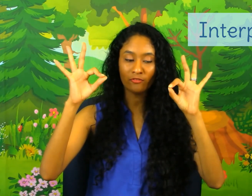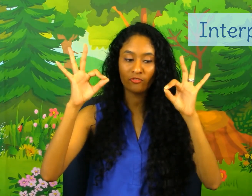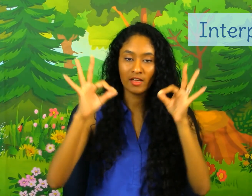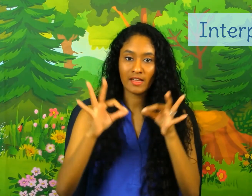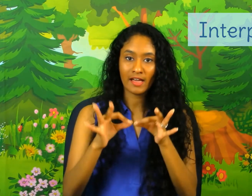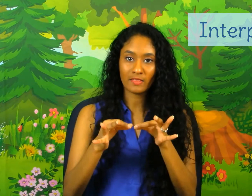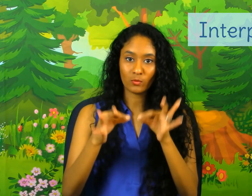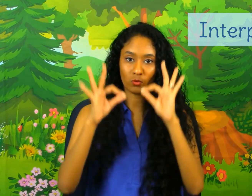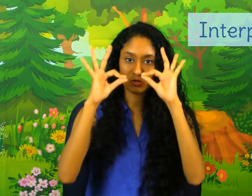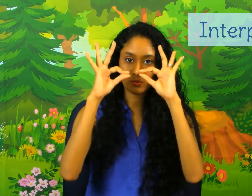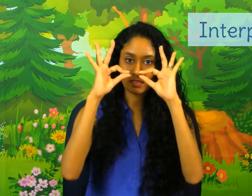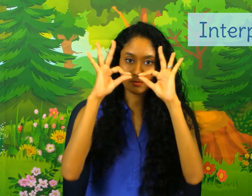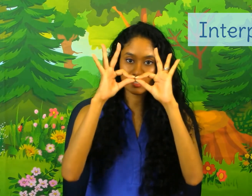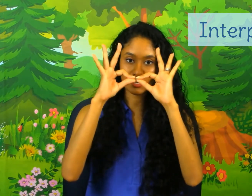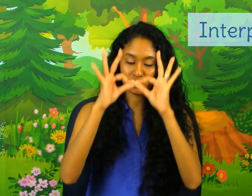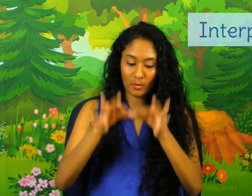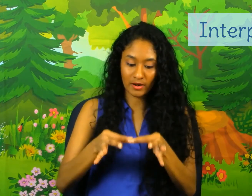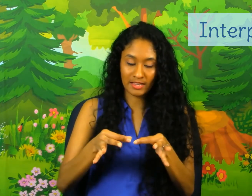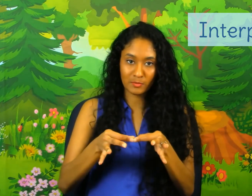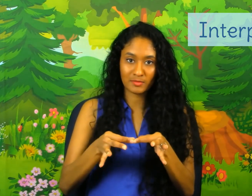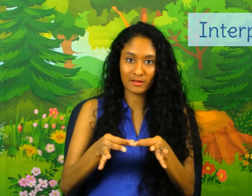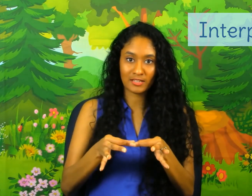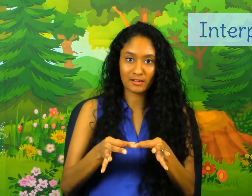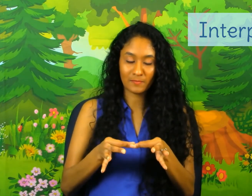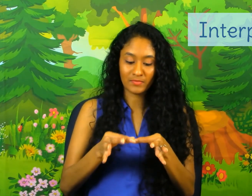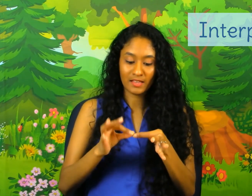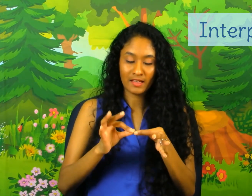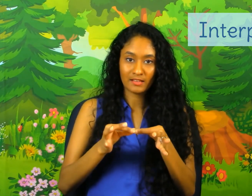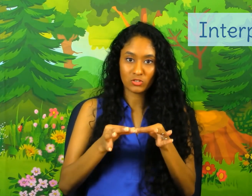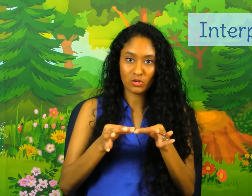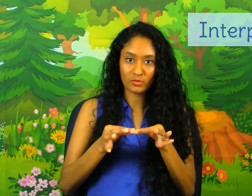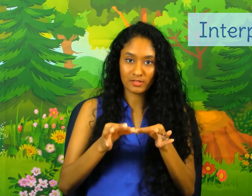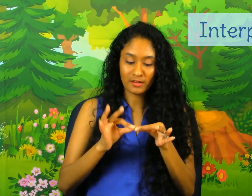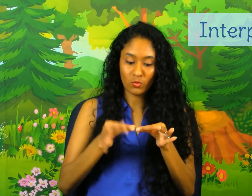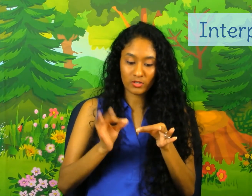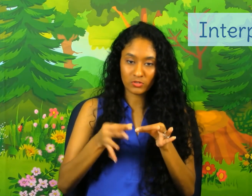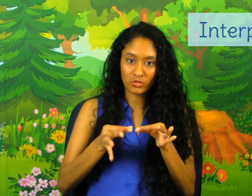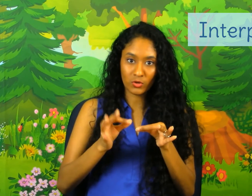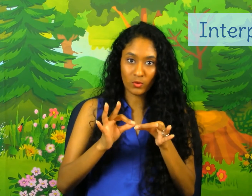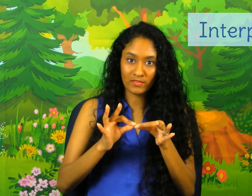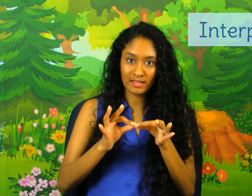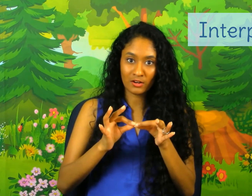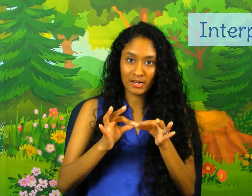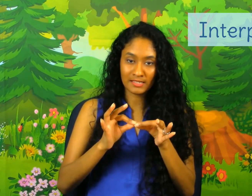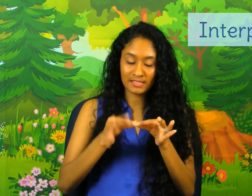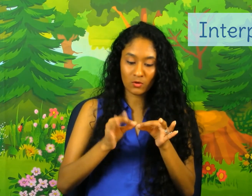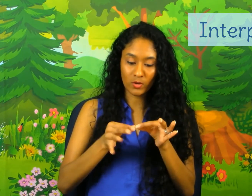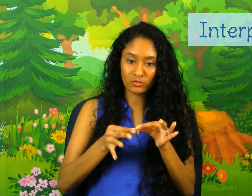and then we're going to make them touch, but we're going to keep them down here. So they're one of our hands is going to wiggle just a